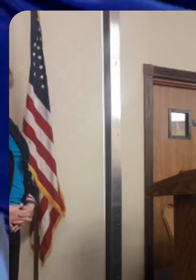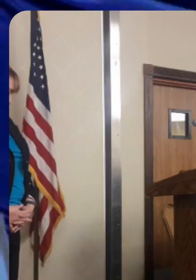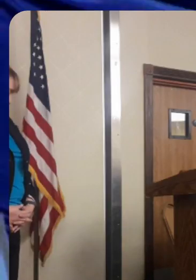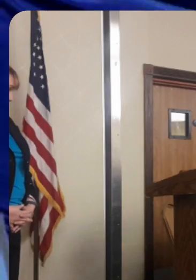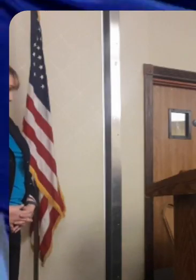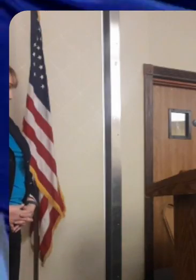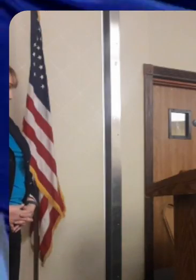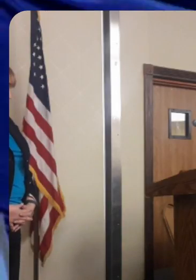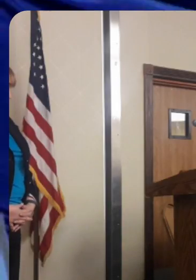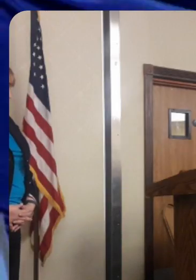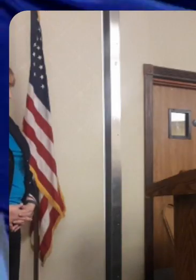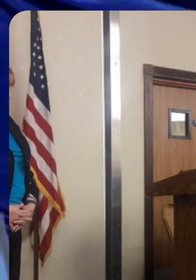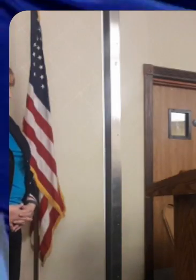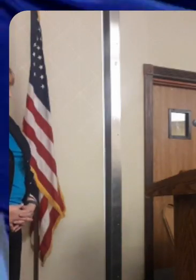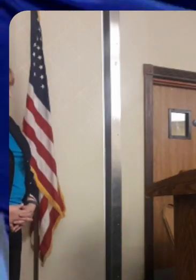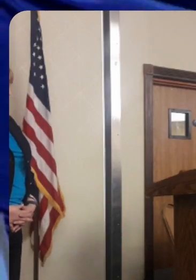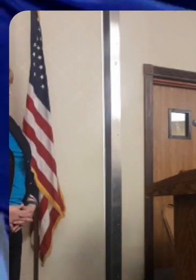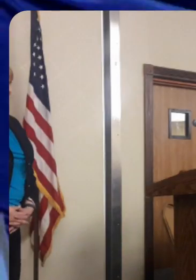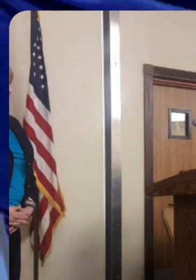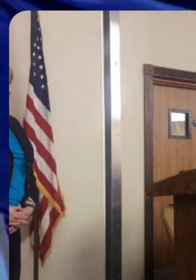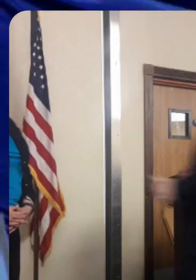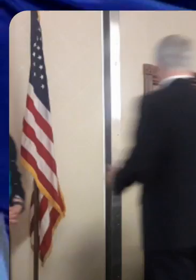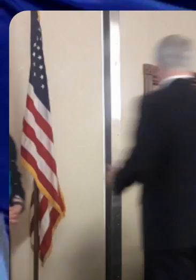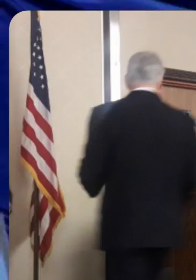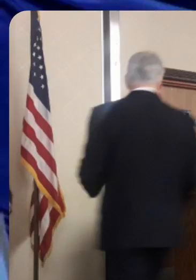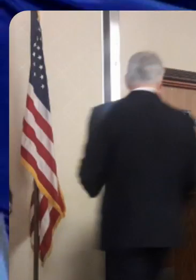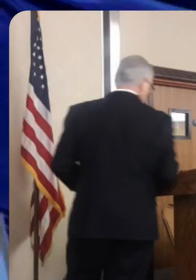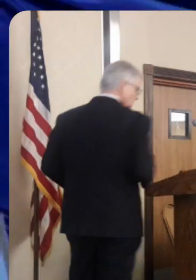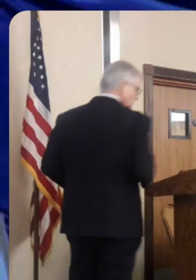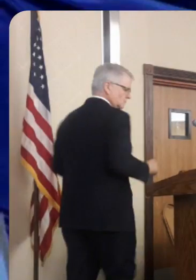It's okay. I'm streaming to our 10 viewers.